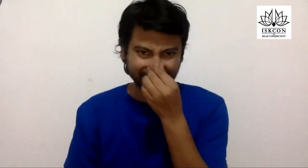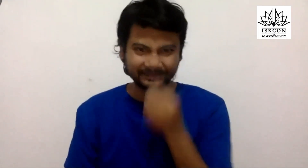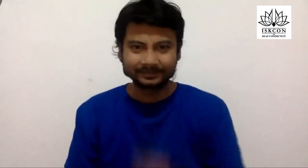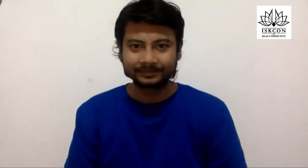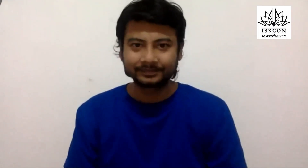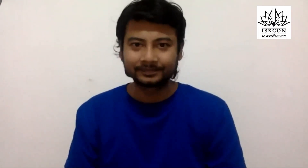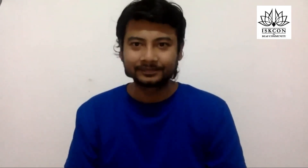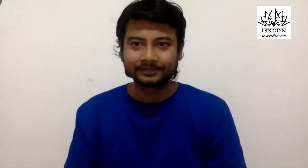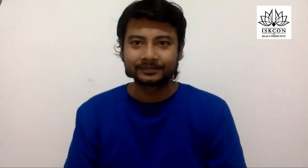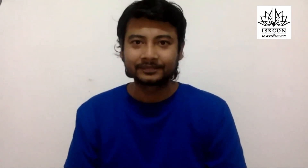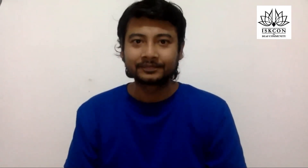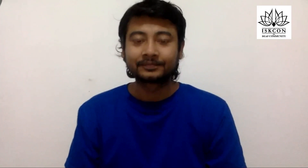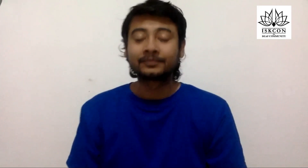O Lord Damodar,